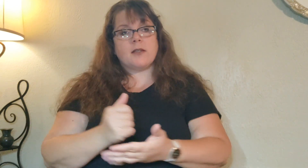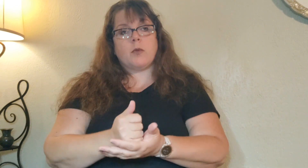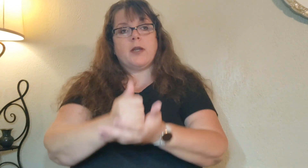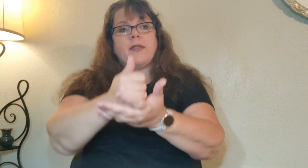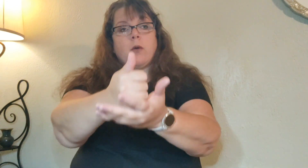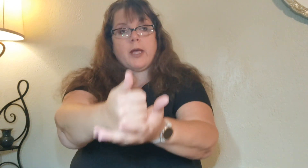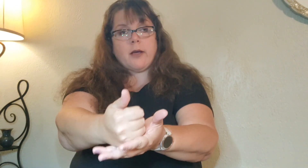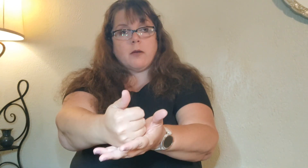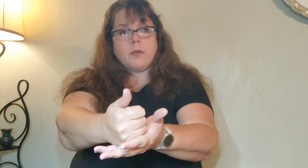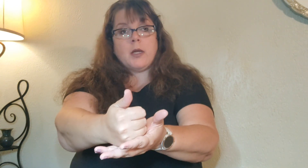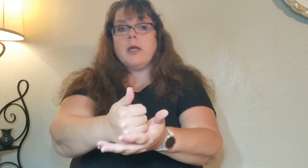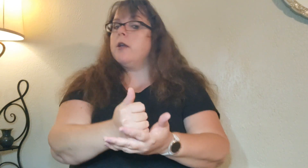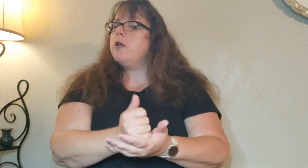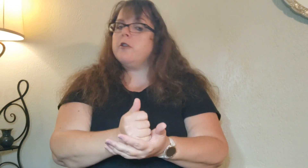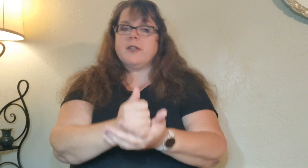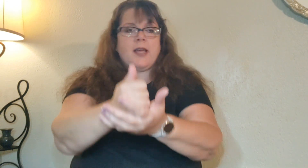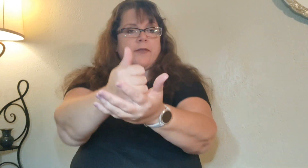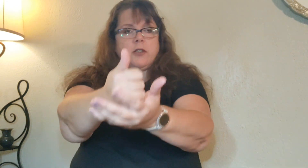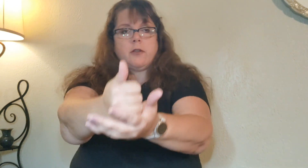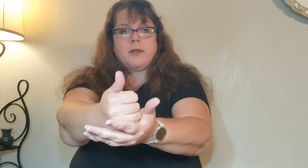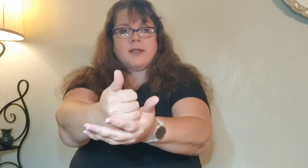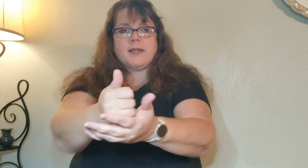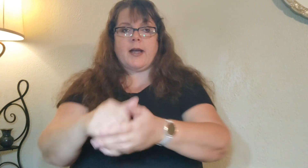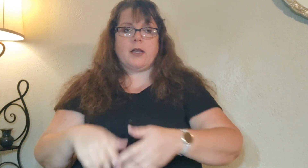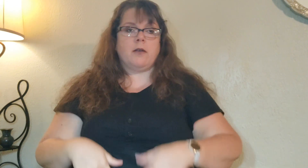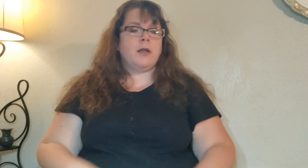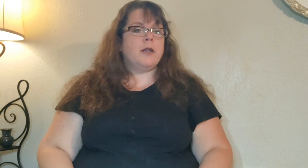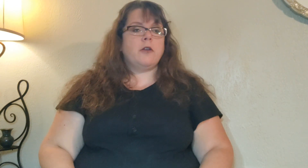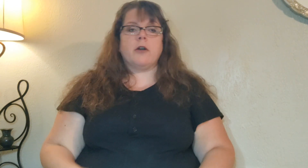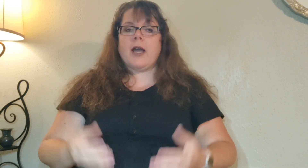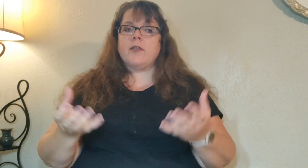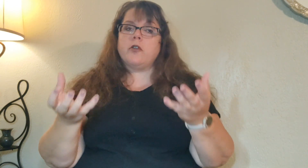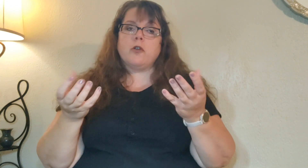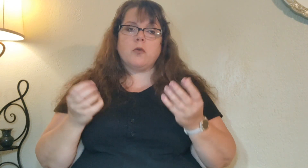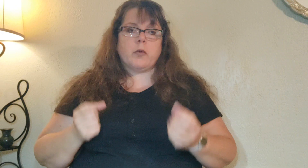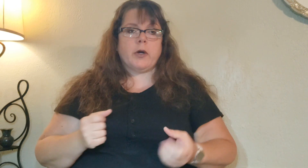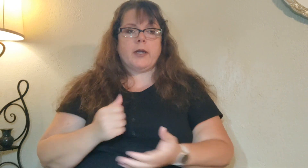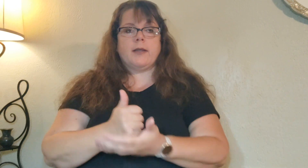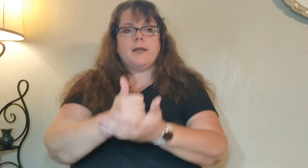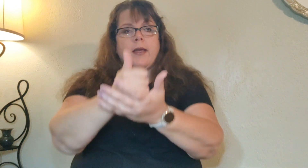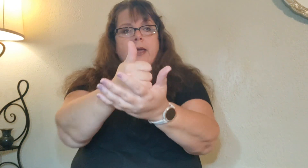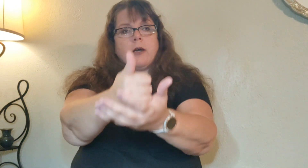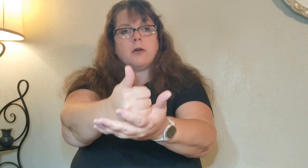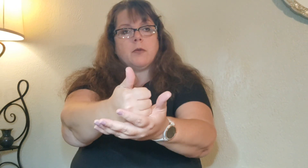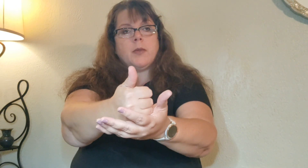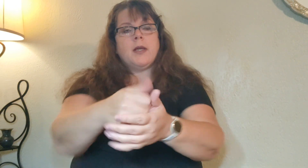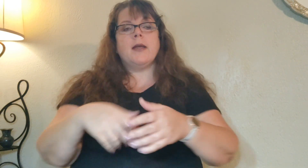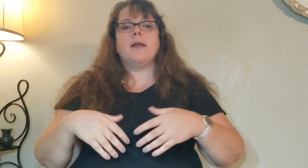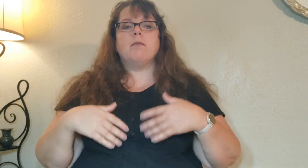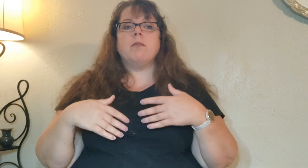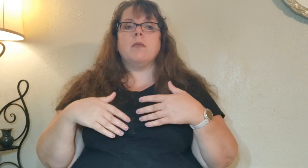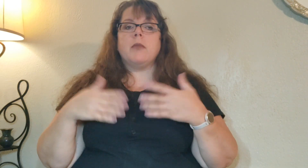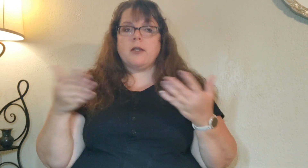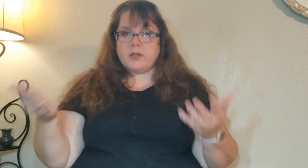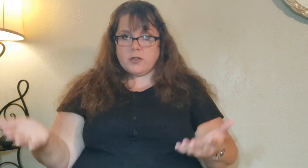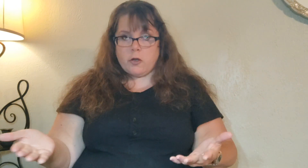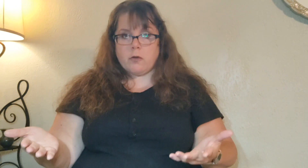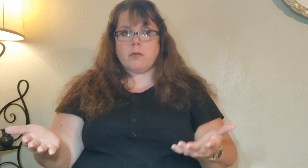someone if they want help, you just have to do this sign. You don't have to do want, help. They just know